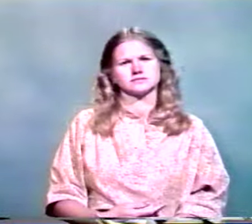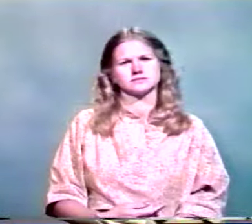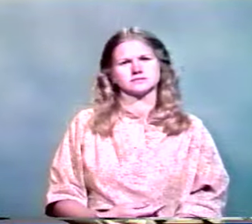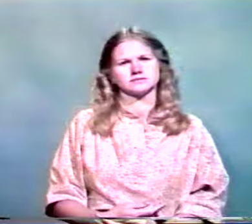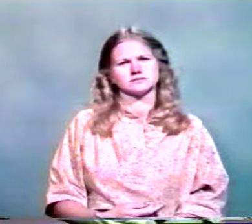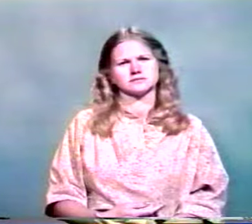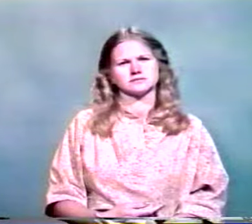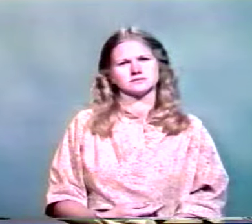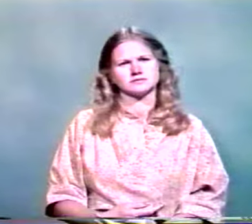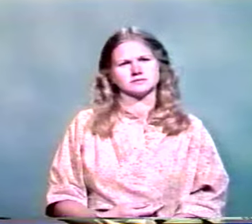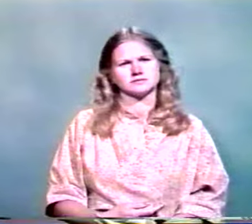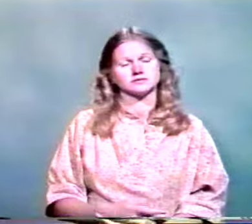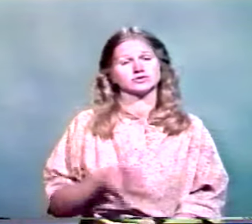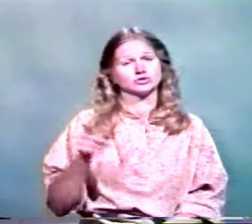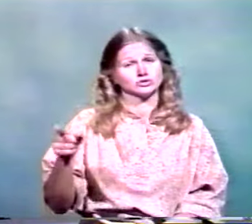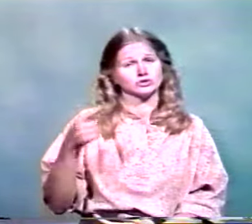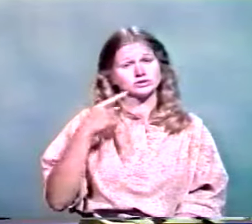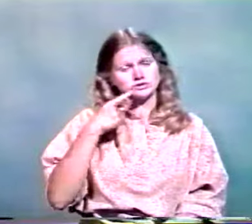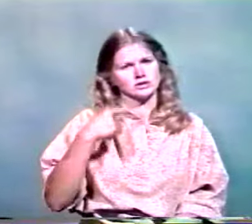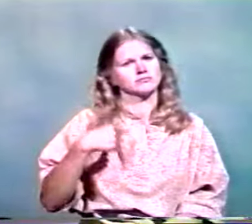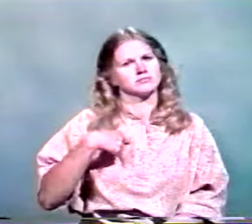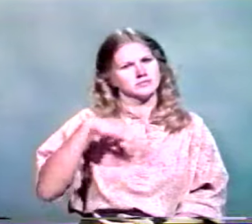She said, I fell.